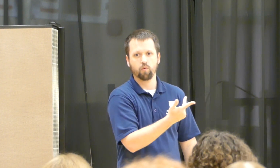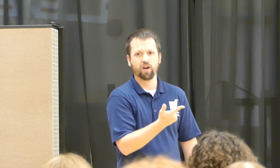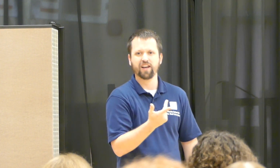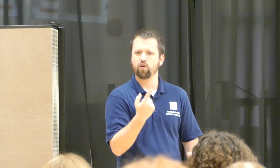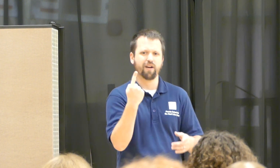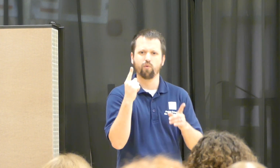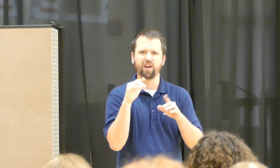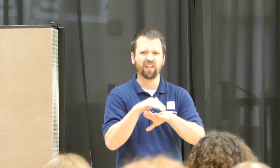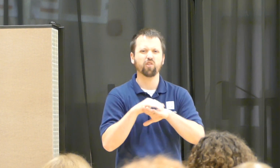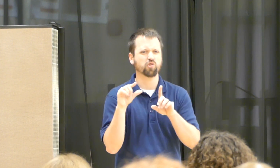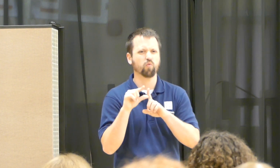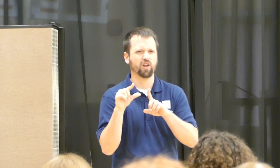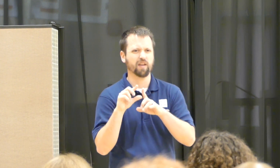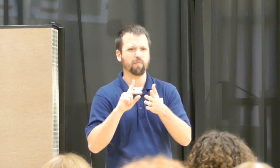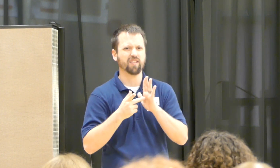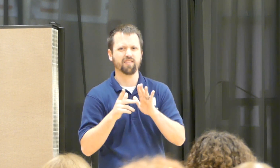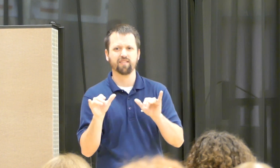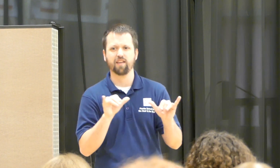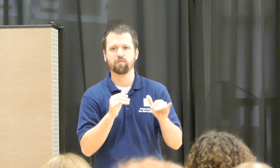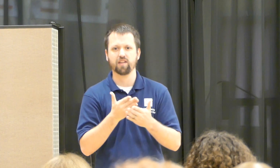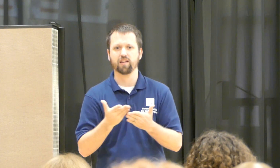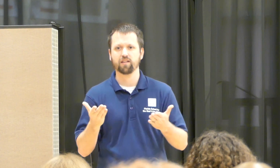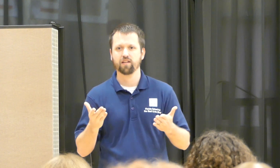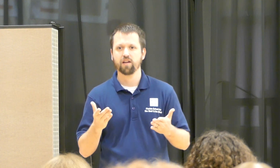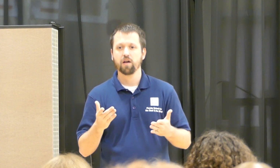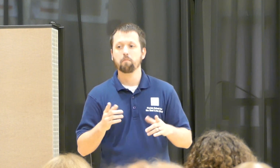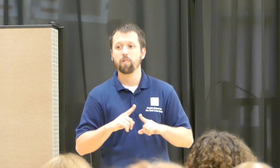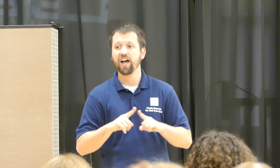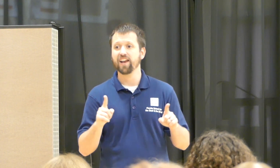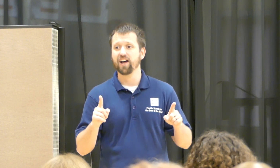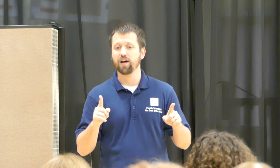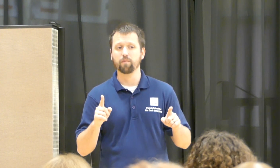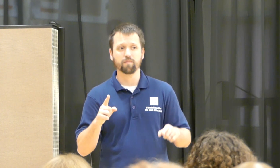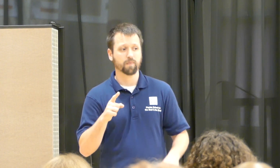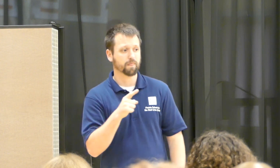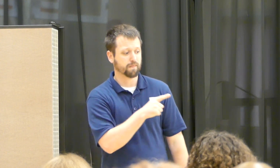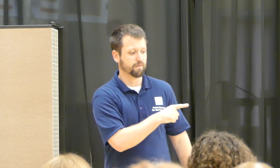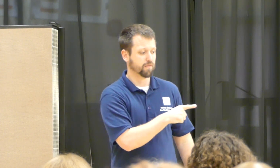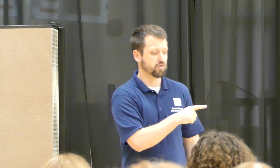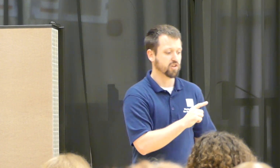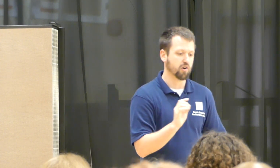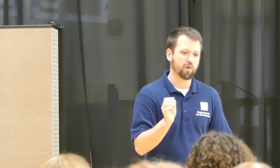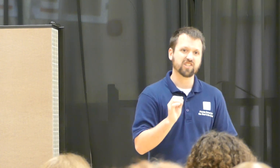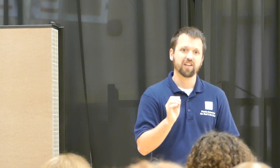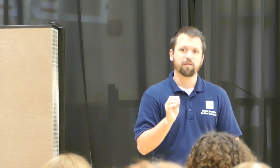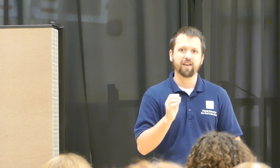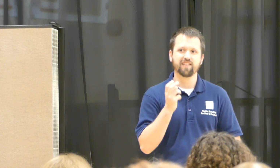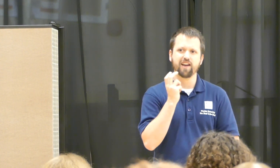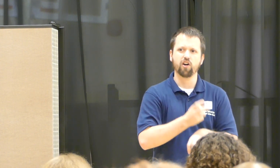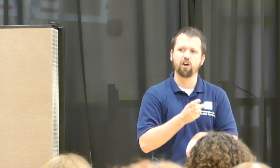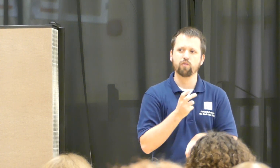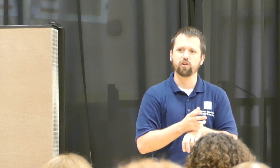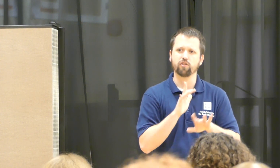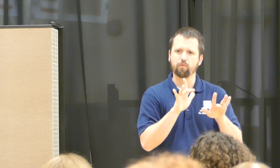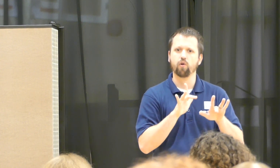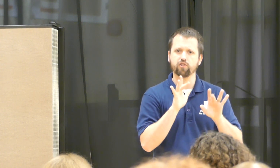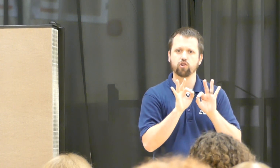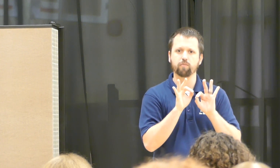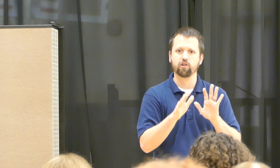Where I don't have one English word that means the same thing. But there's no, which makes it kind of hard when you're the poor interpreter